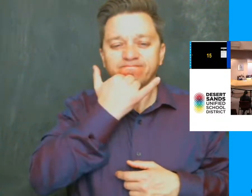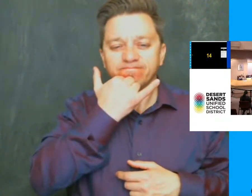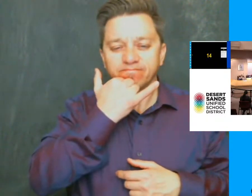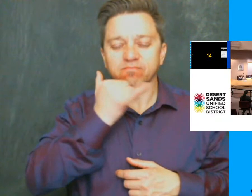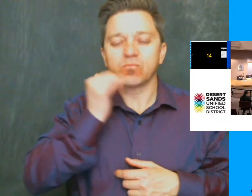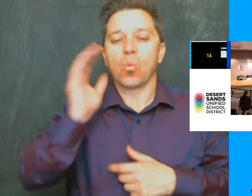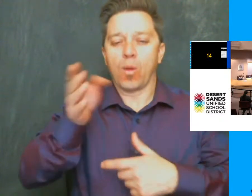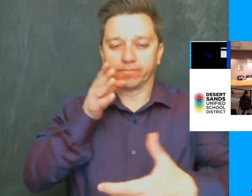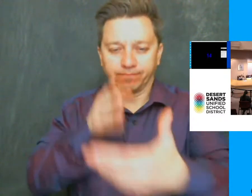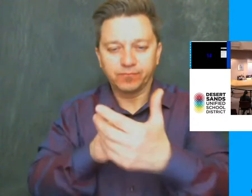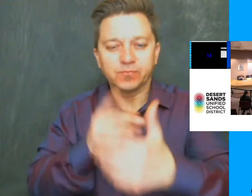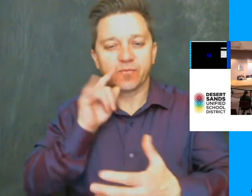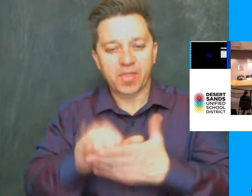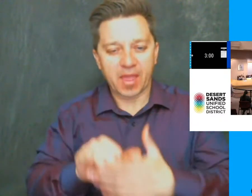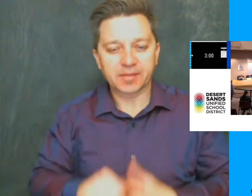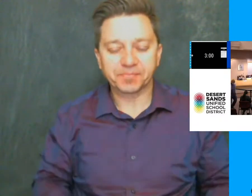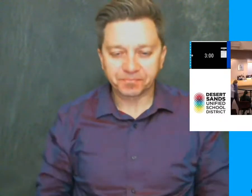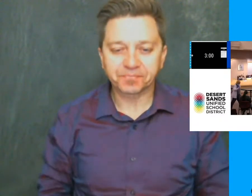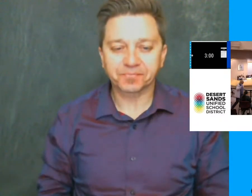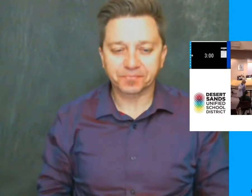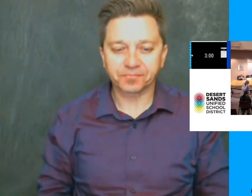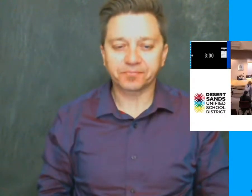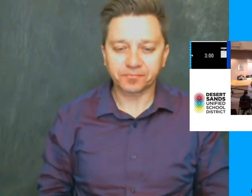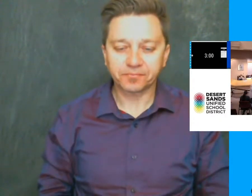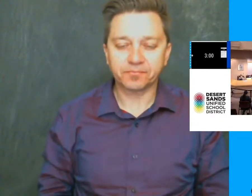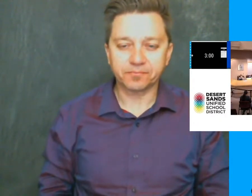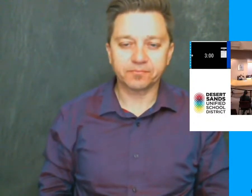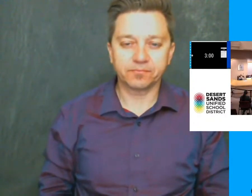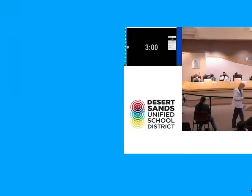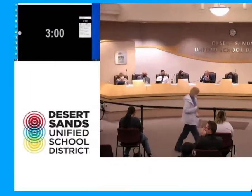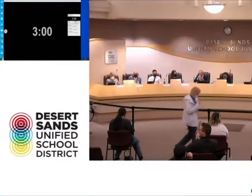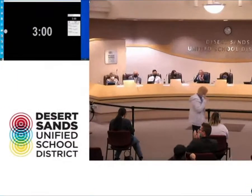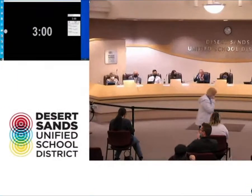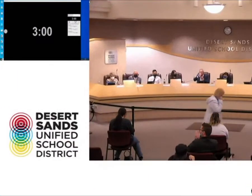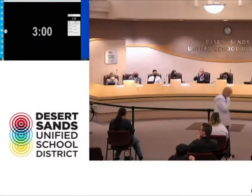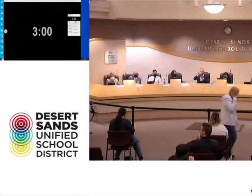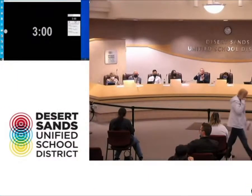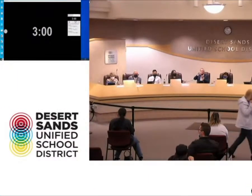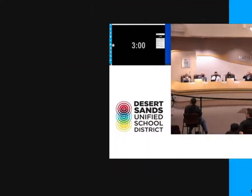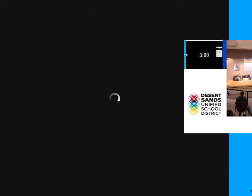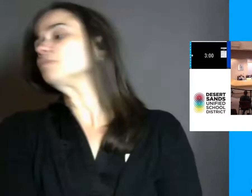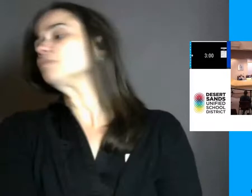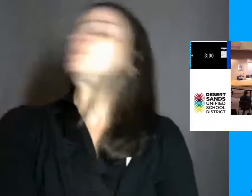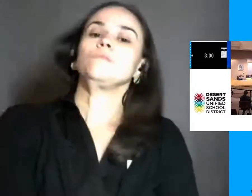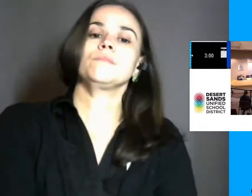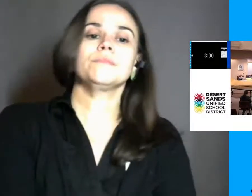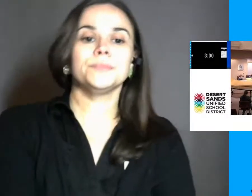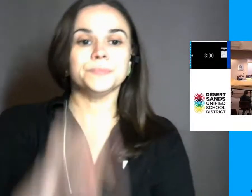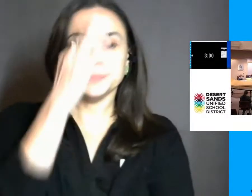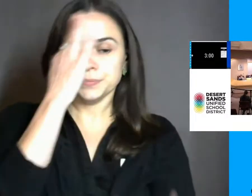it. Thank you. Thank you. Next is Martha Long.